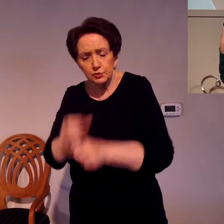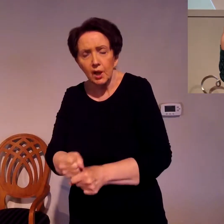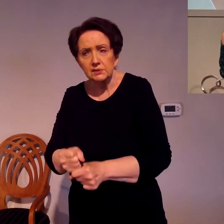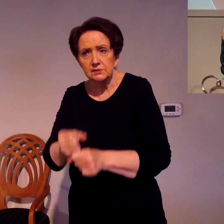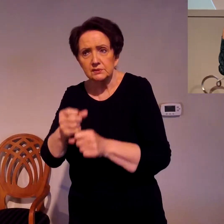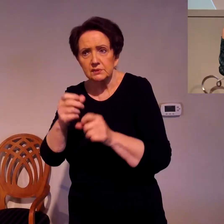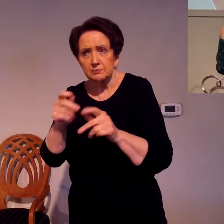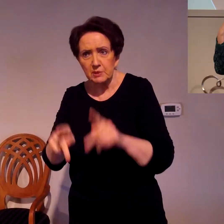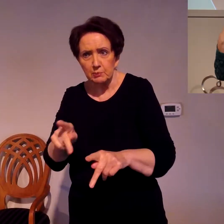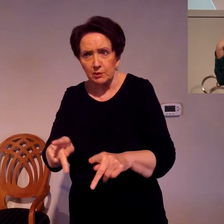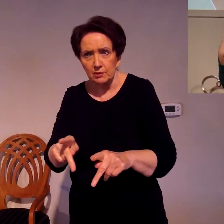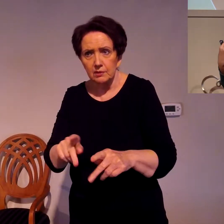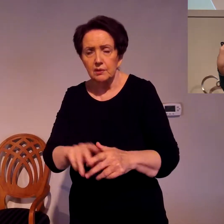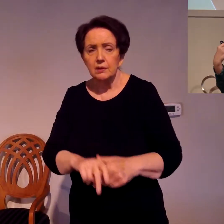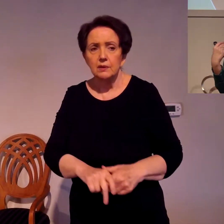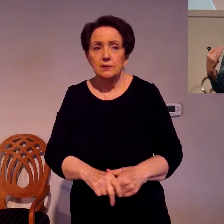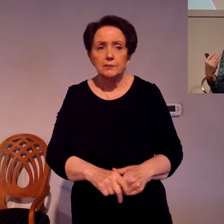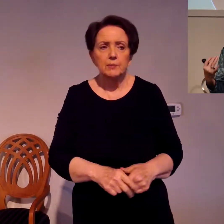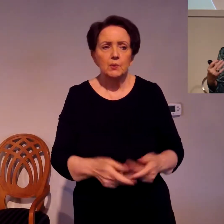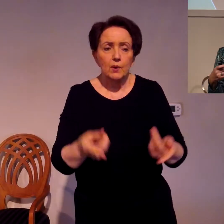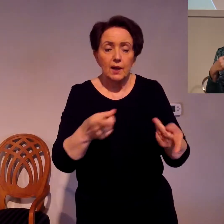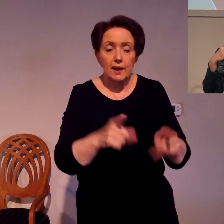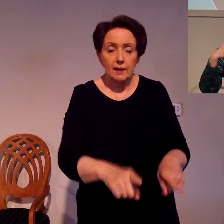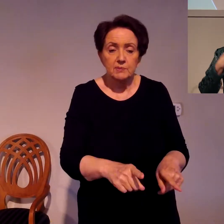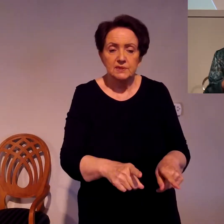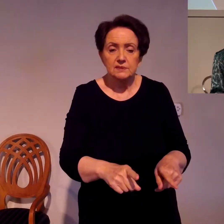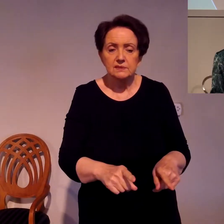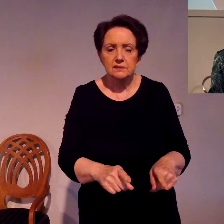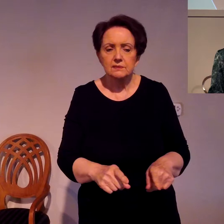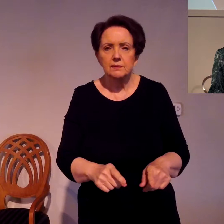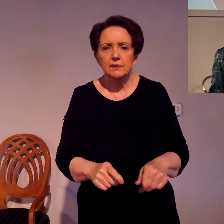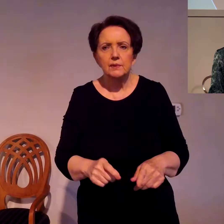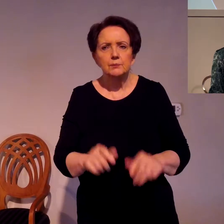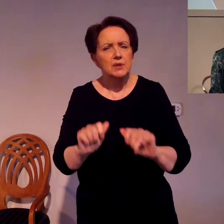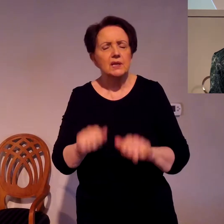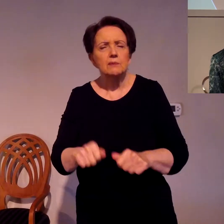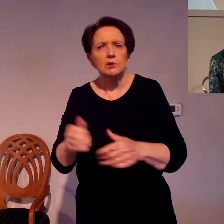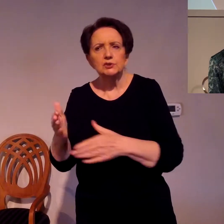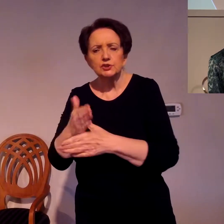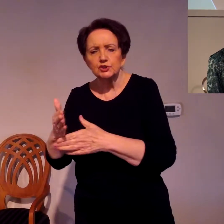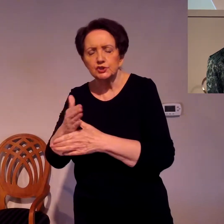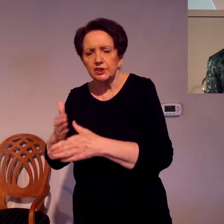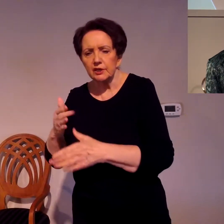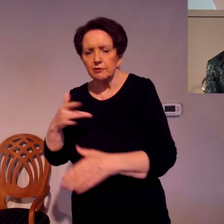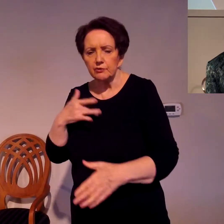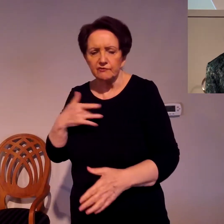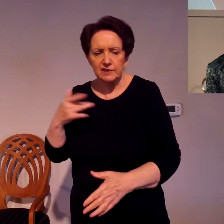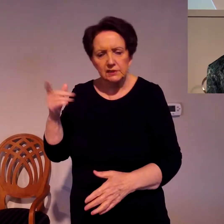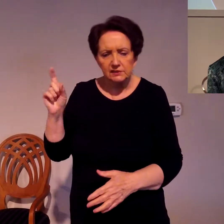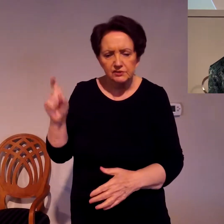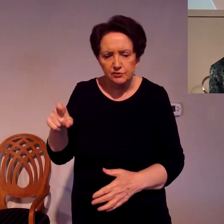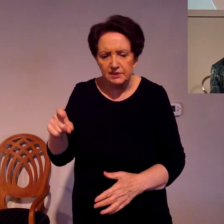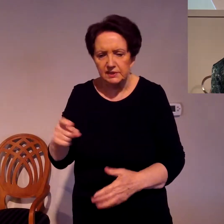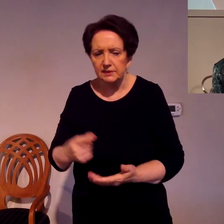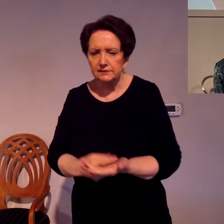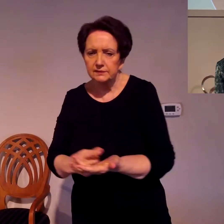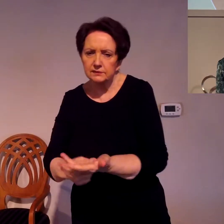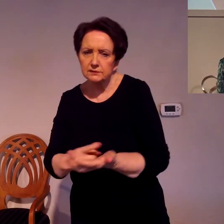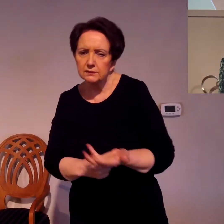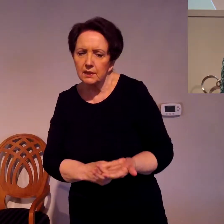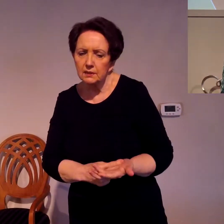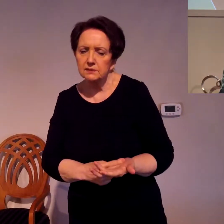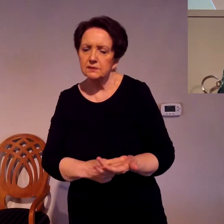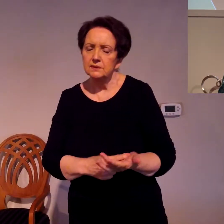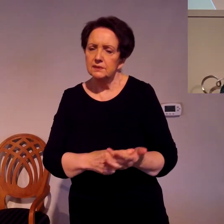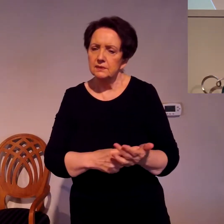what happens is, by being able to share our ideas and opinions, really talk about our feelings and needs, and then really move into that place